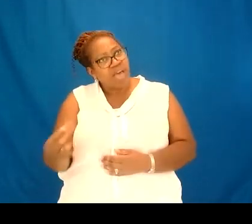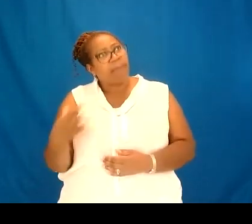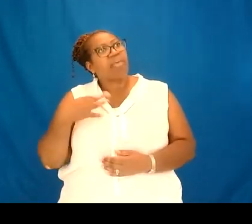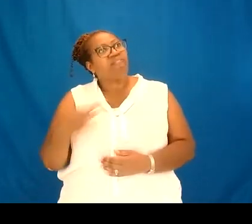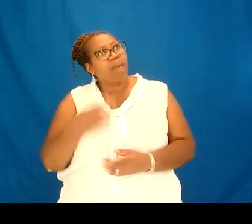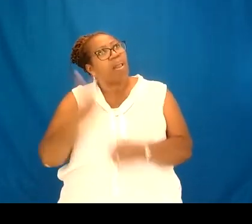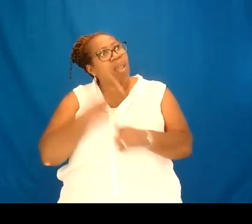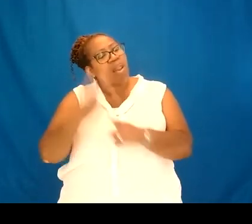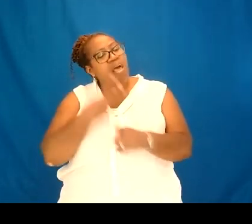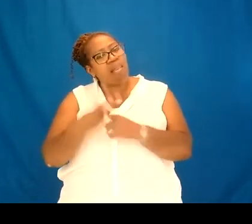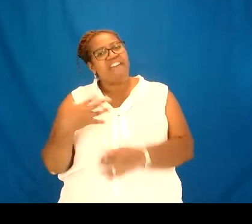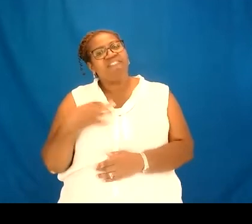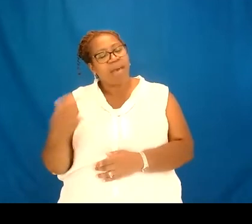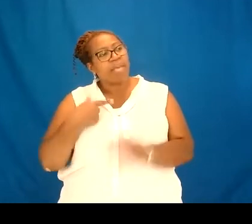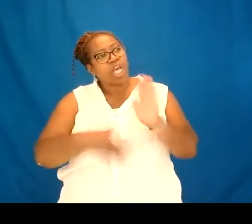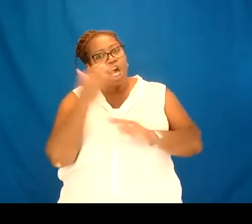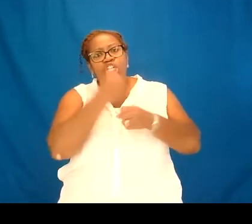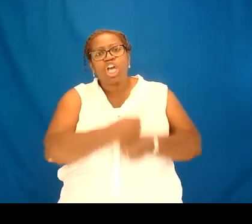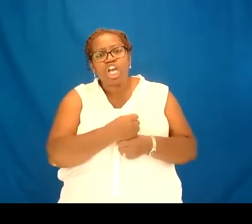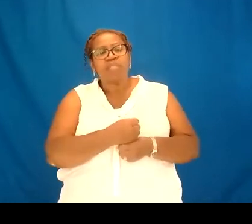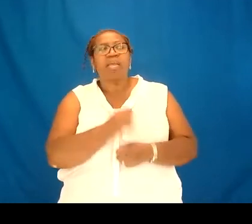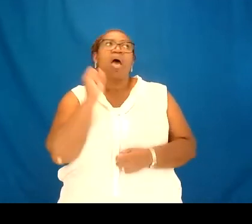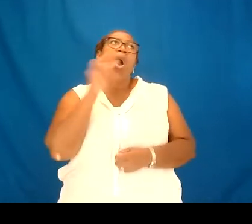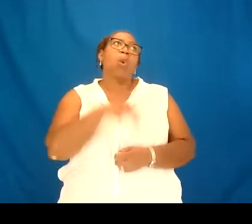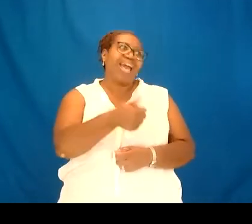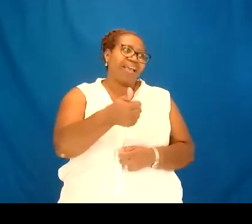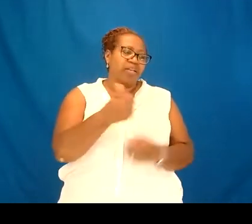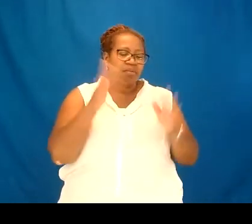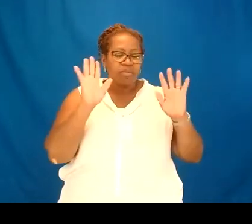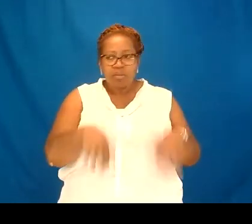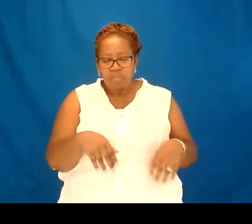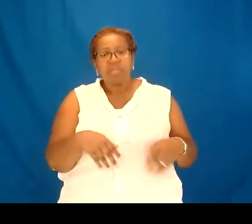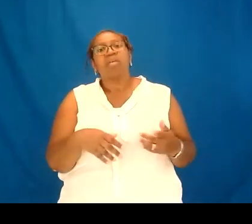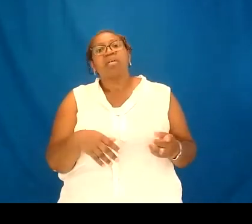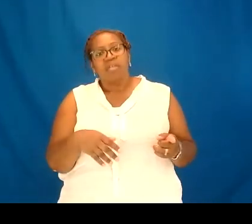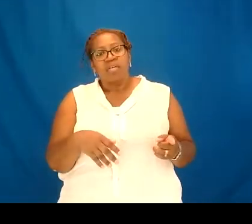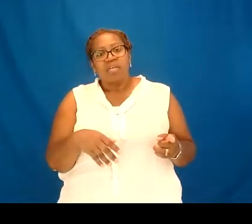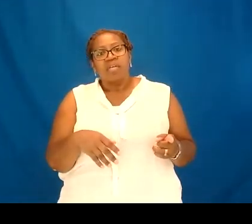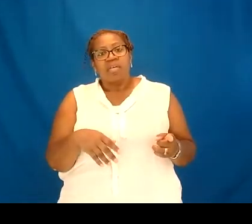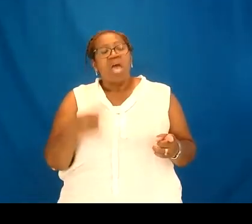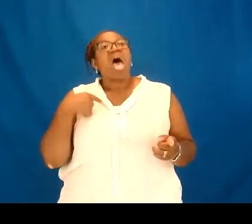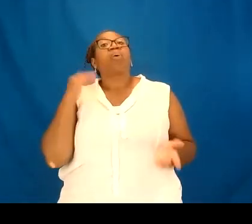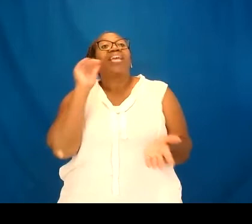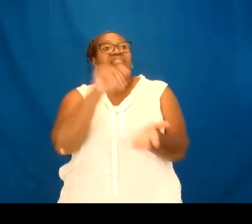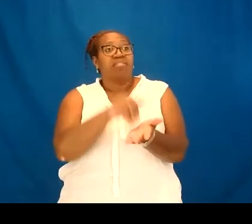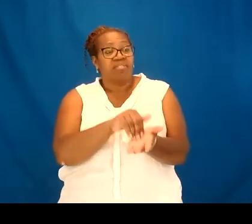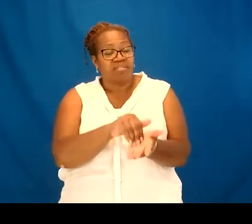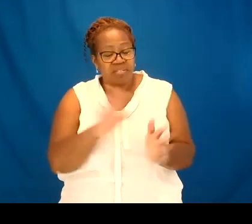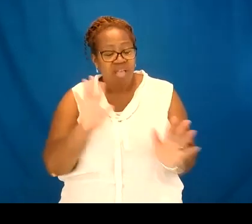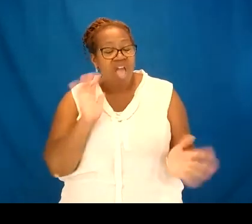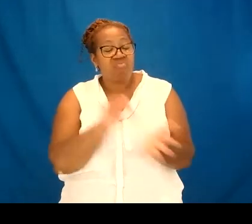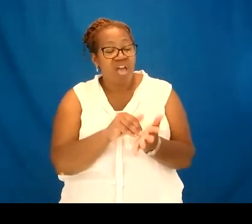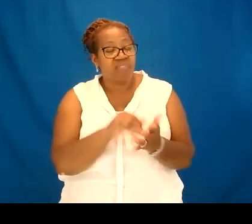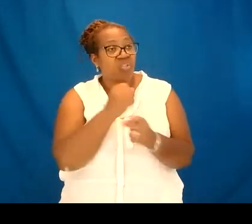walked into that church service, they hadn't even started preaching, no worship, I just started crying. It's because